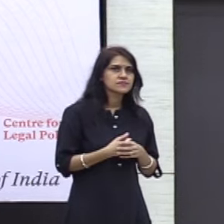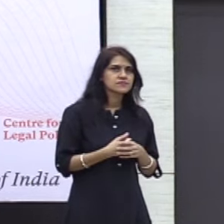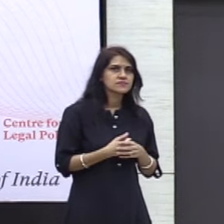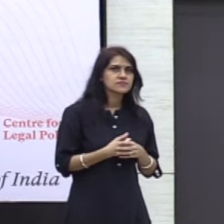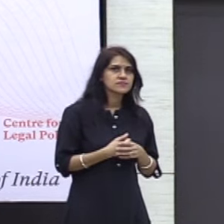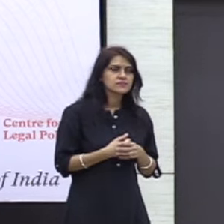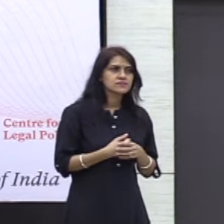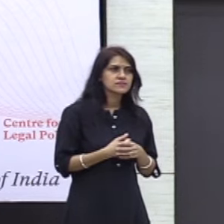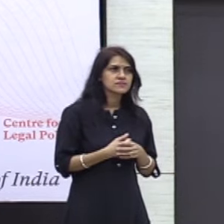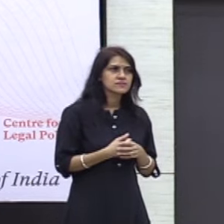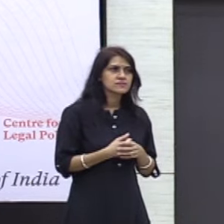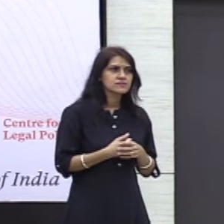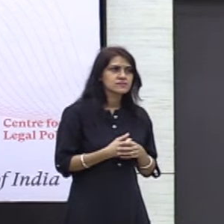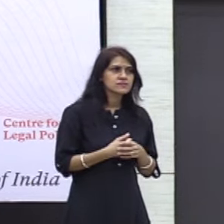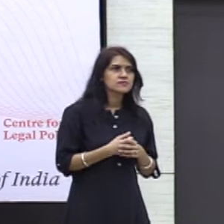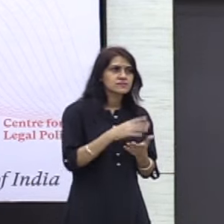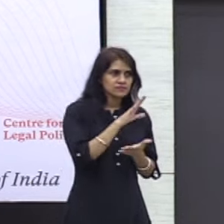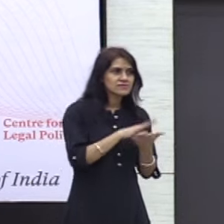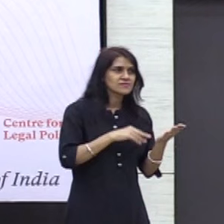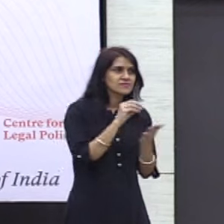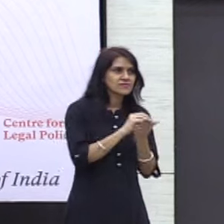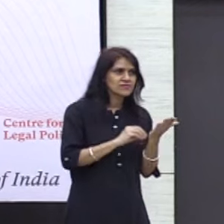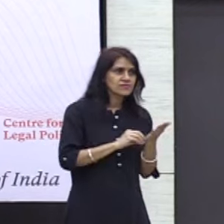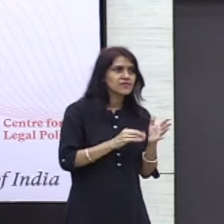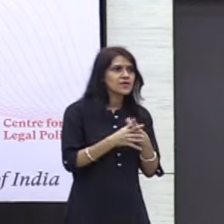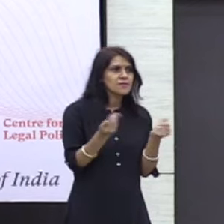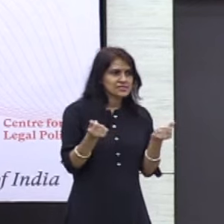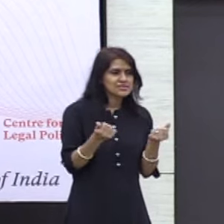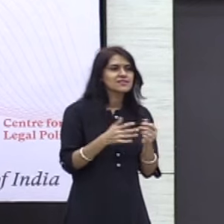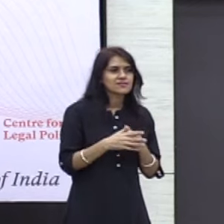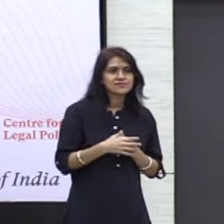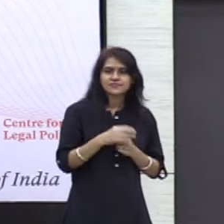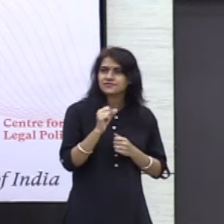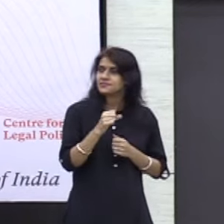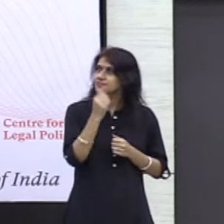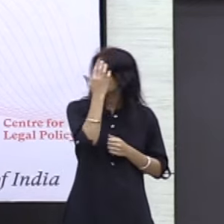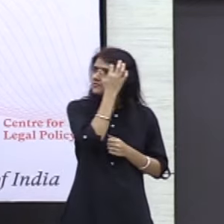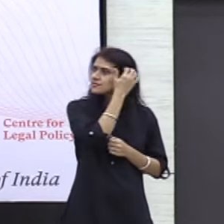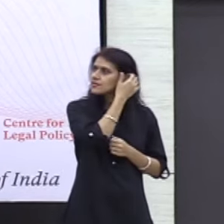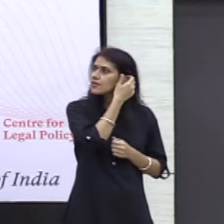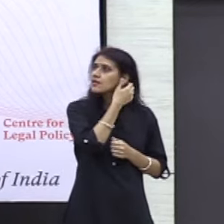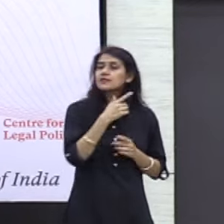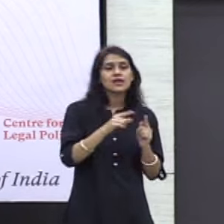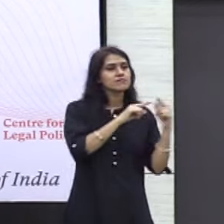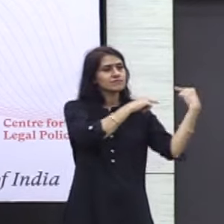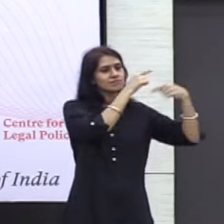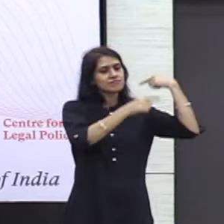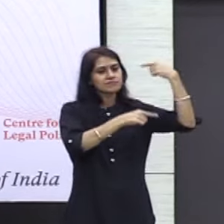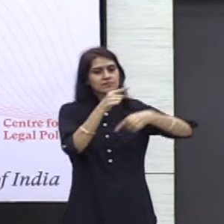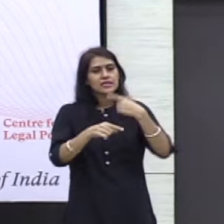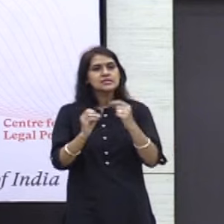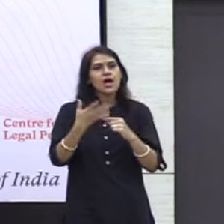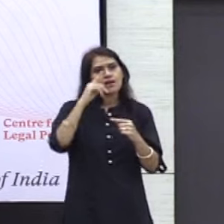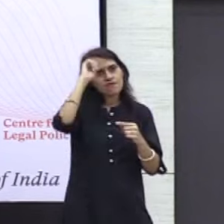That's the kind of enlightened legislation that we inherited from the British.